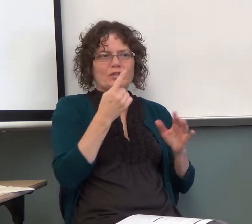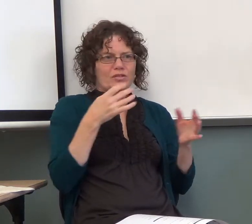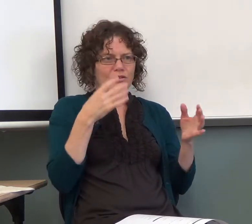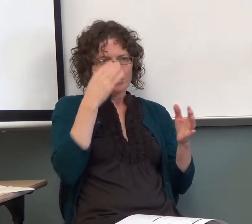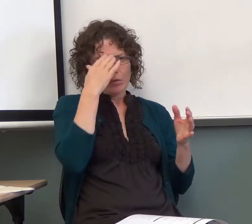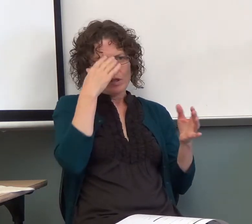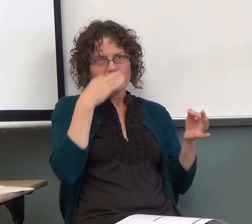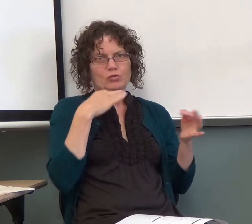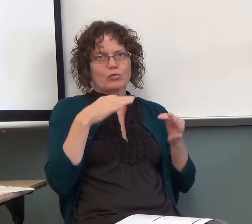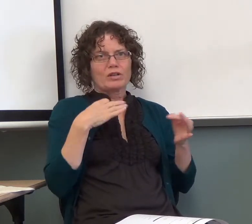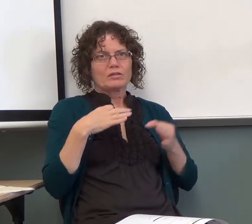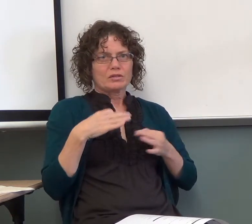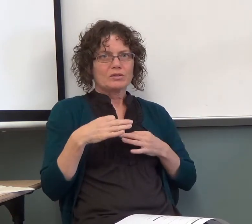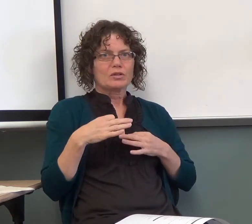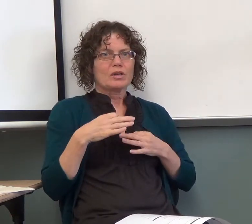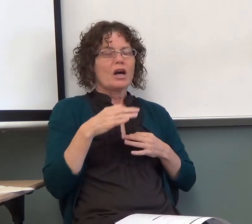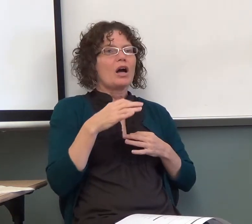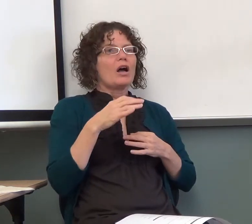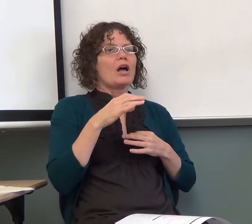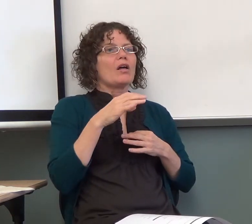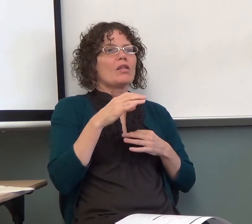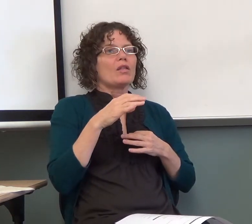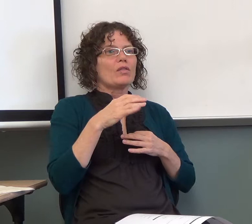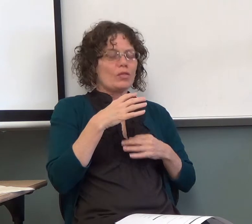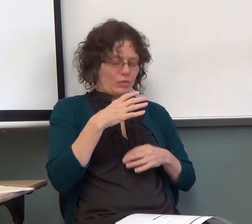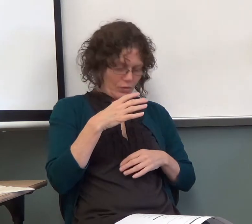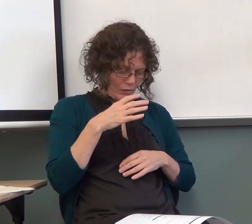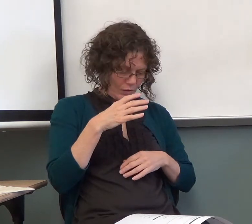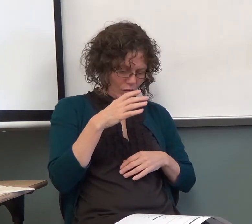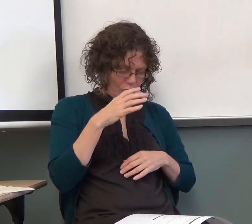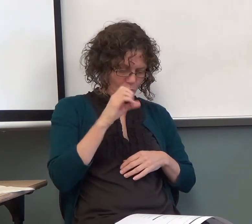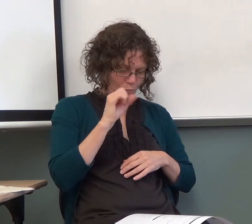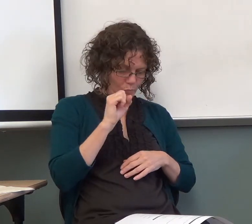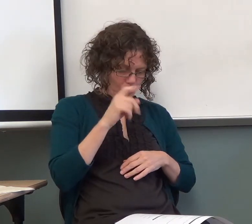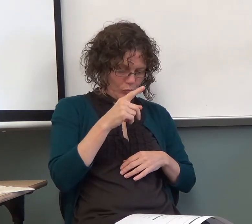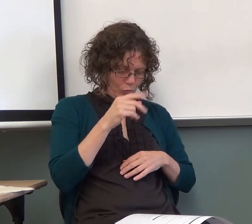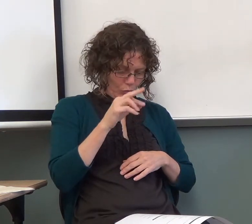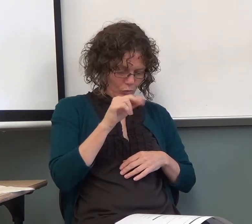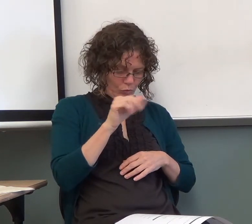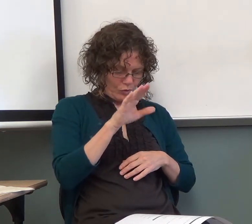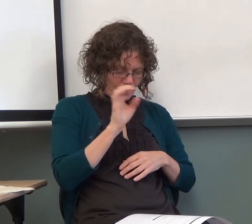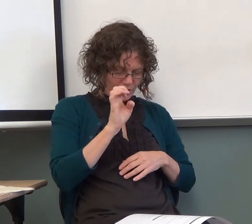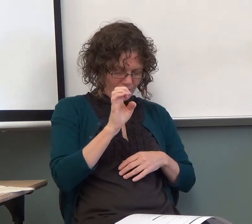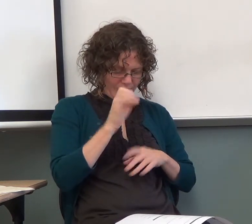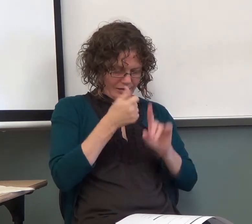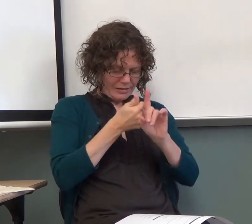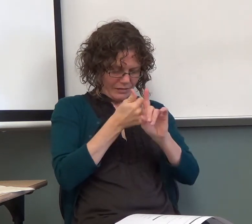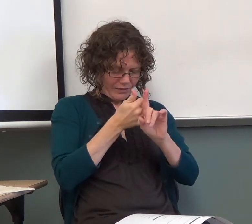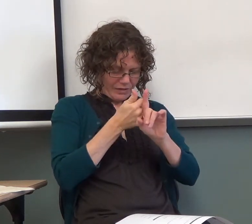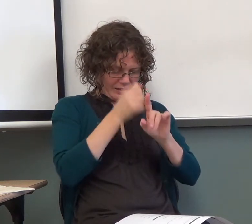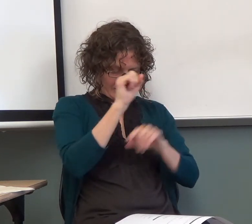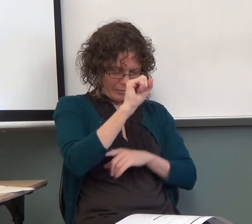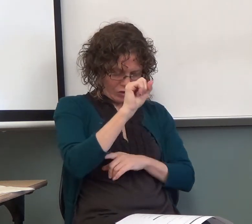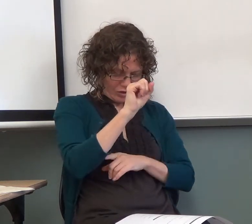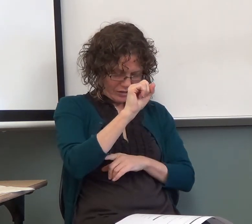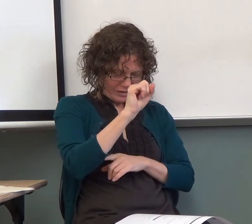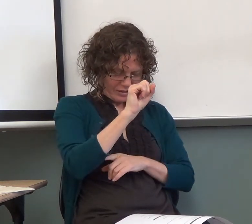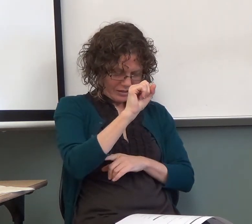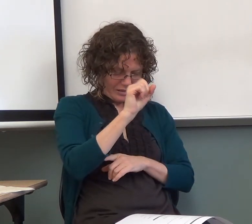white spruce would be the subject, right? Right, the spruce would be the subject. And what's our noun? Spruce. Spruce, good, there we go.